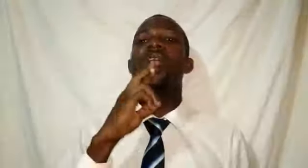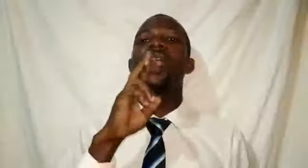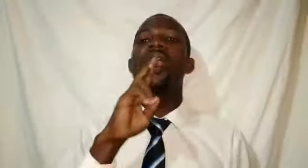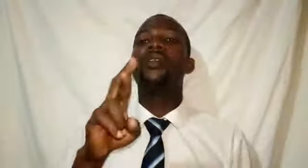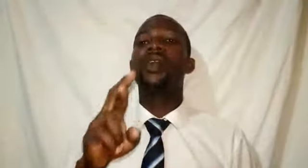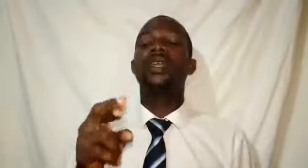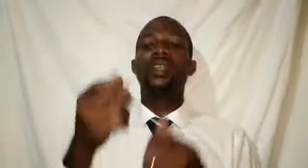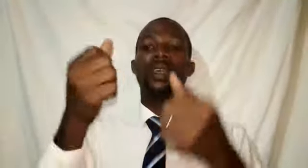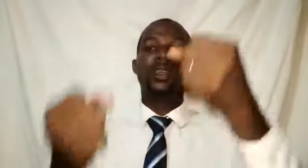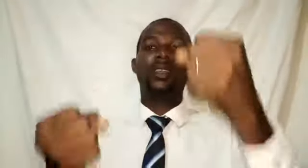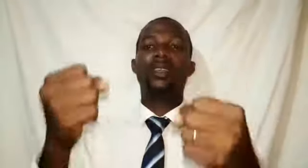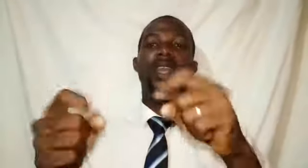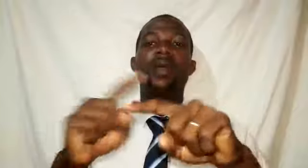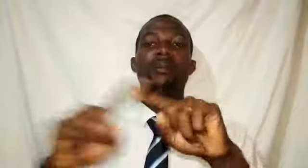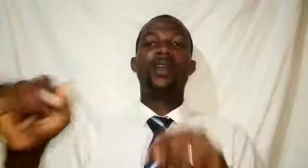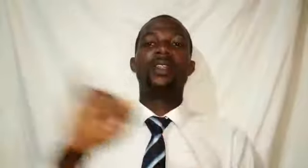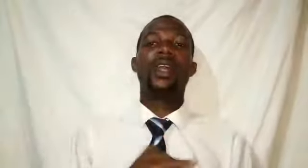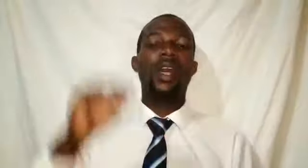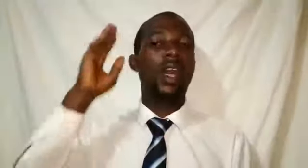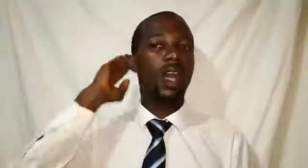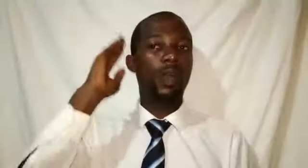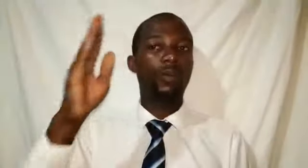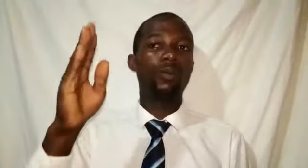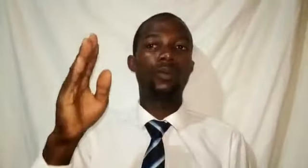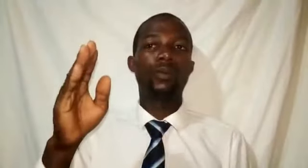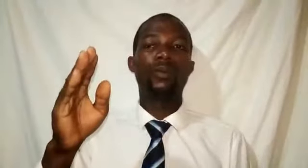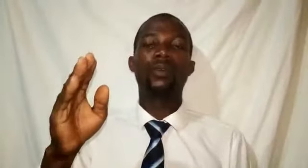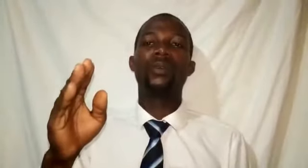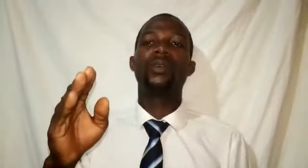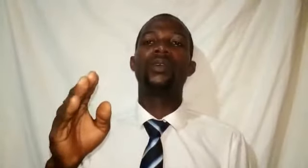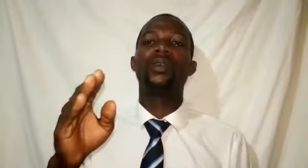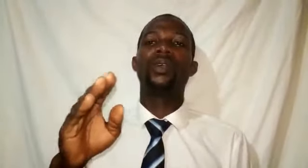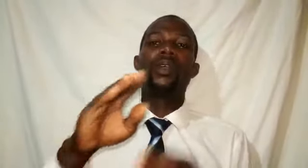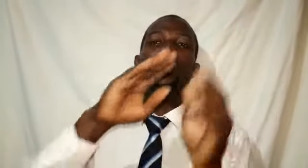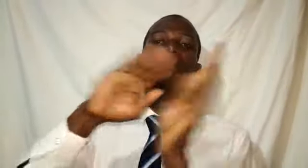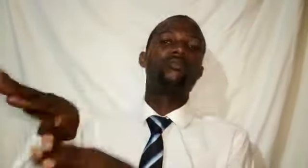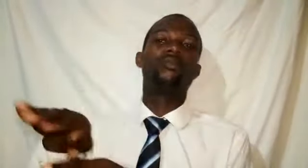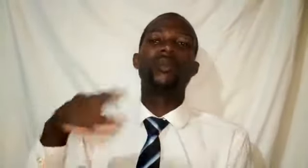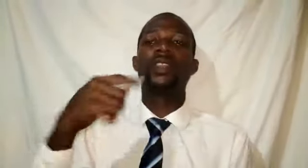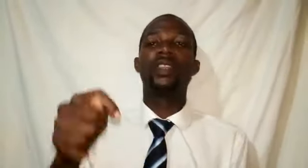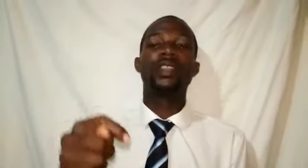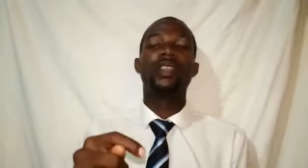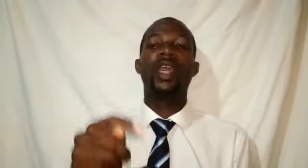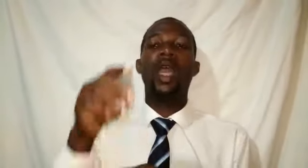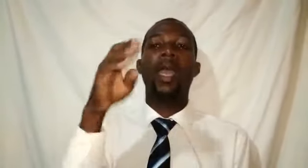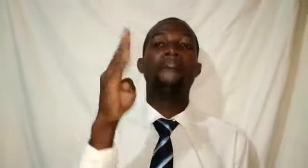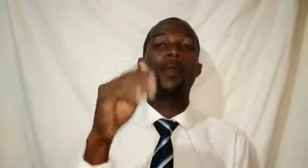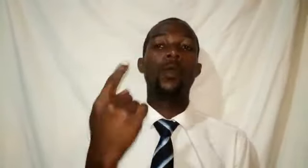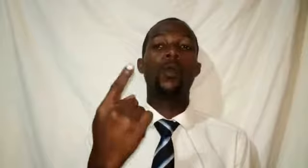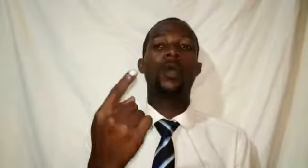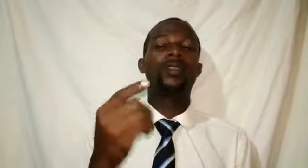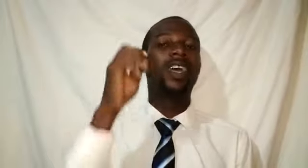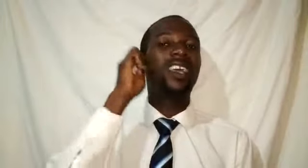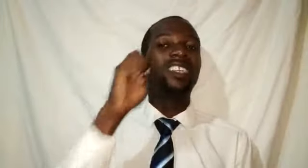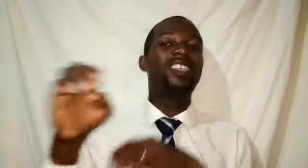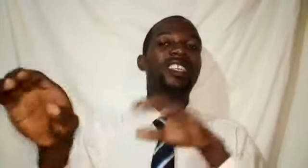will lease the practical blue one. She did not cheat on the test,